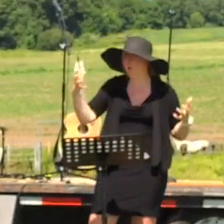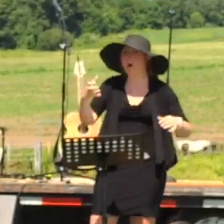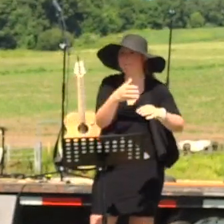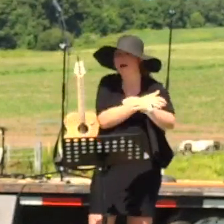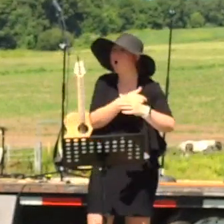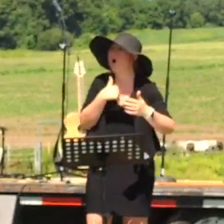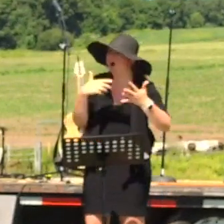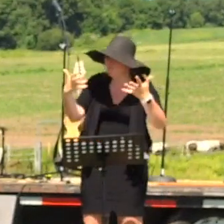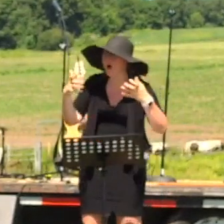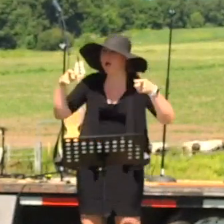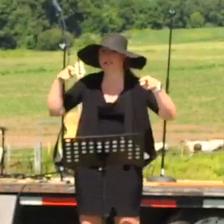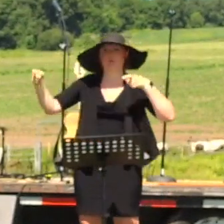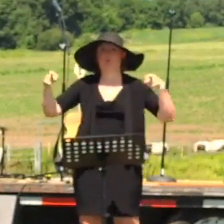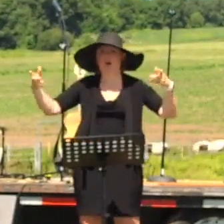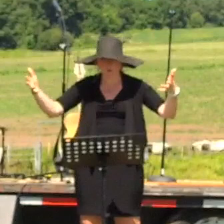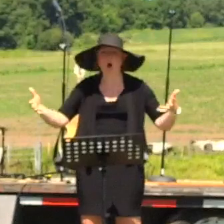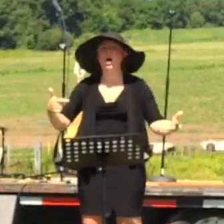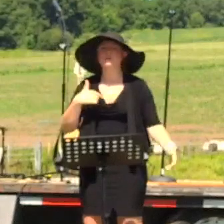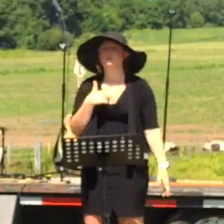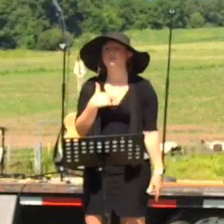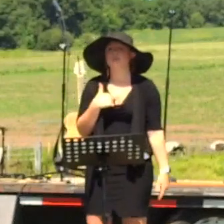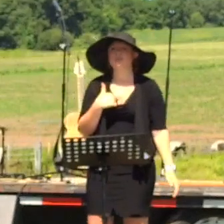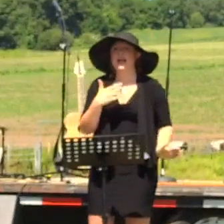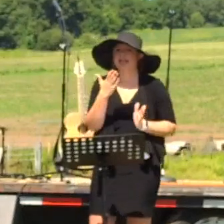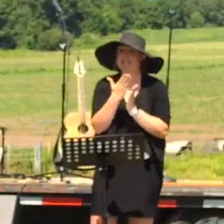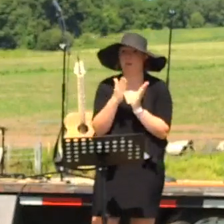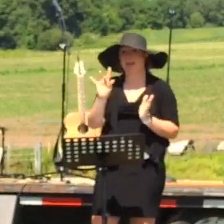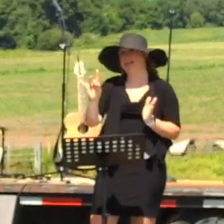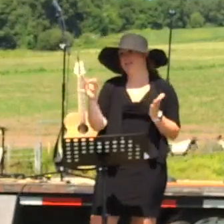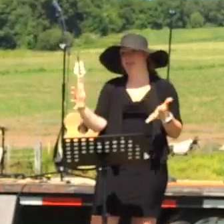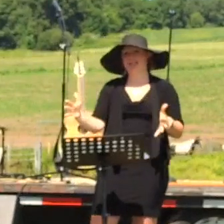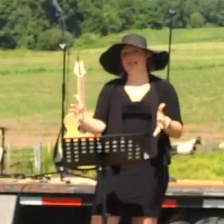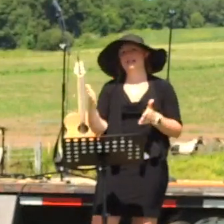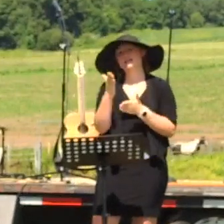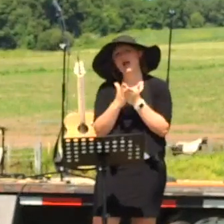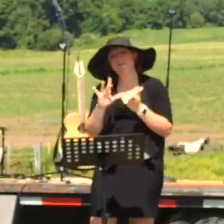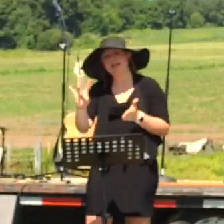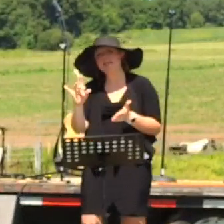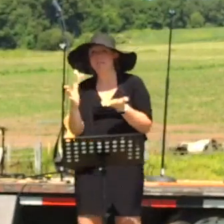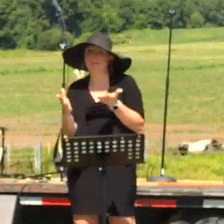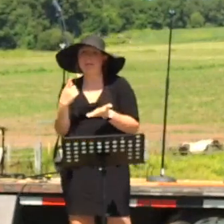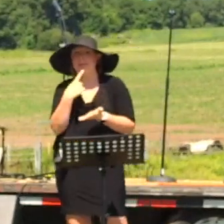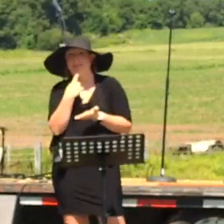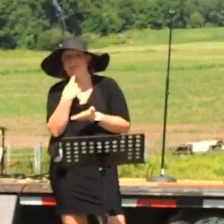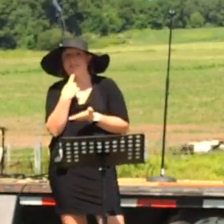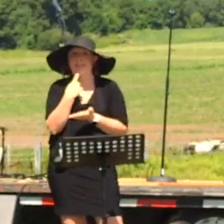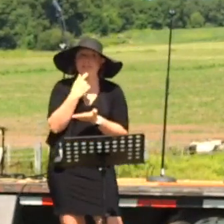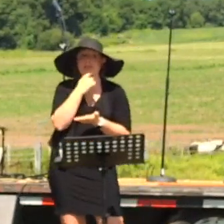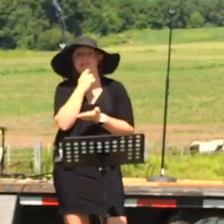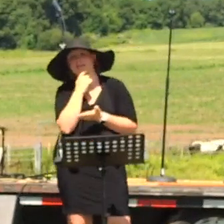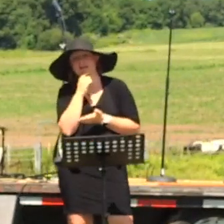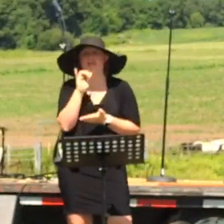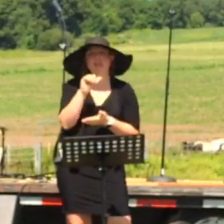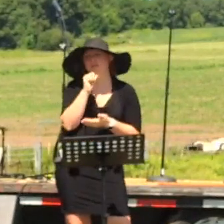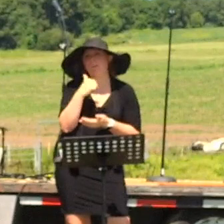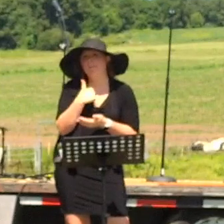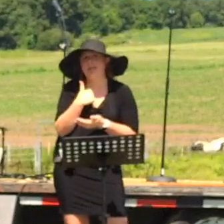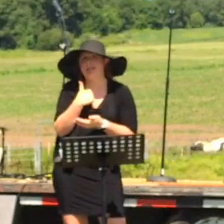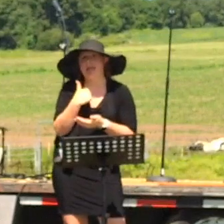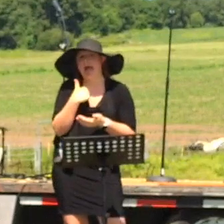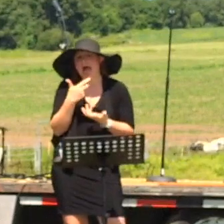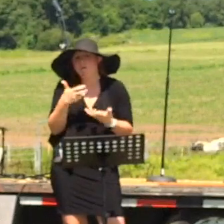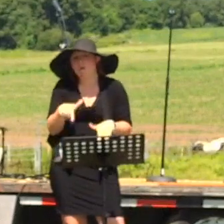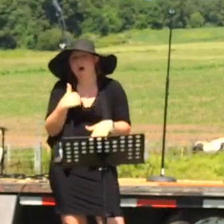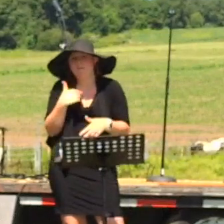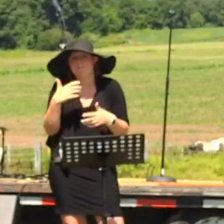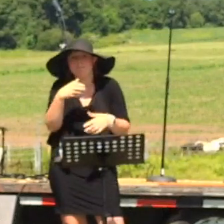to be in control. And for some eights, that's it. For some eights, though, you might be sitting there saying, that's me, and that's not me. I don't